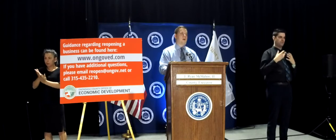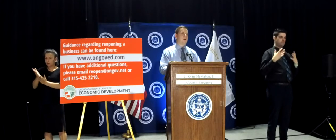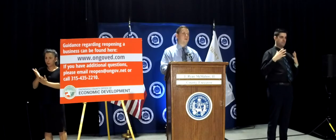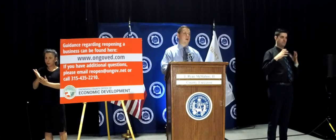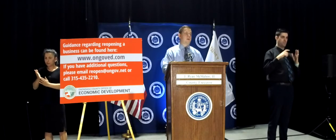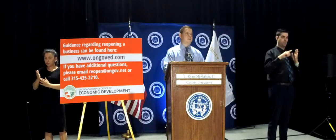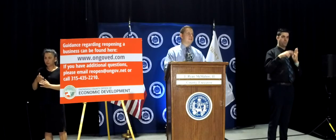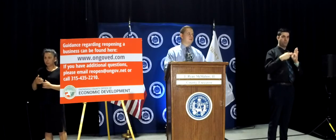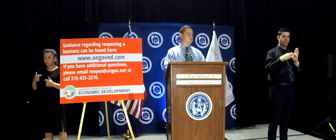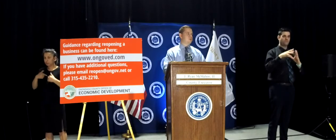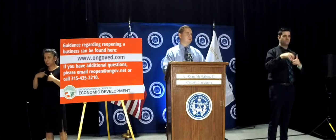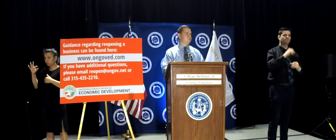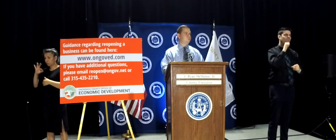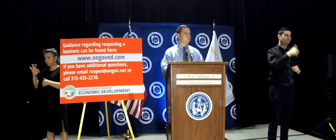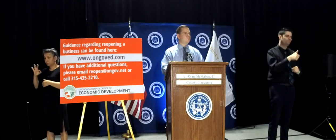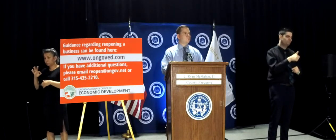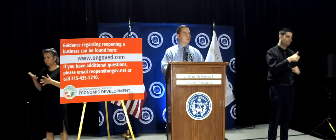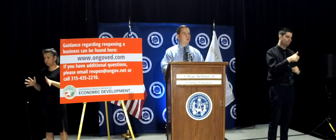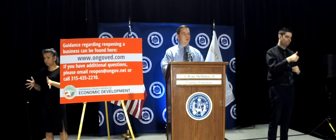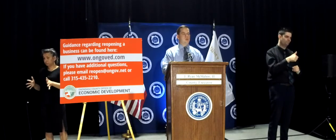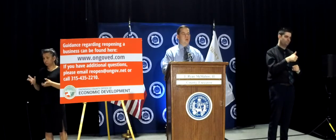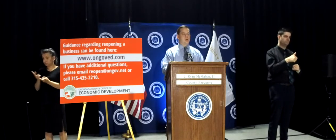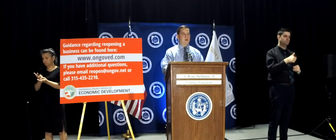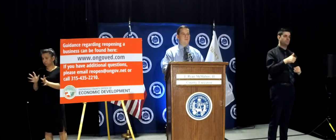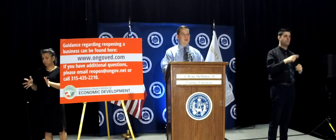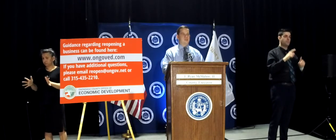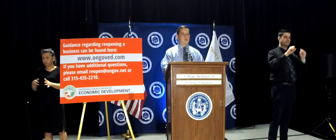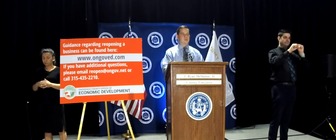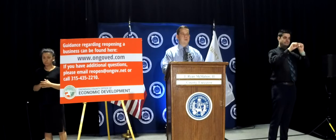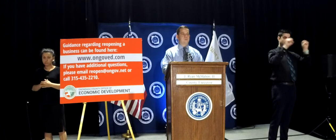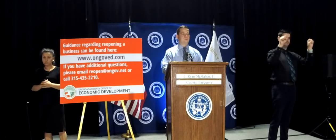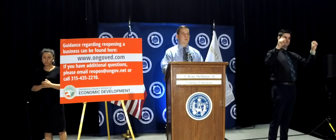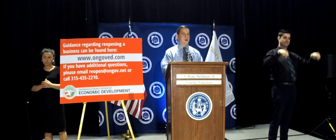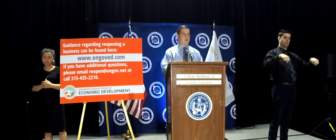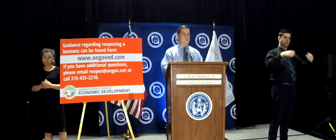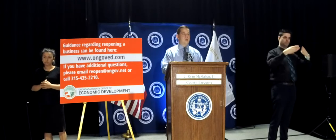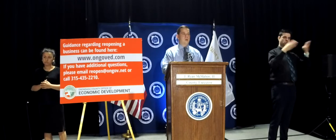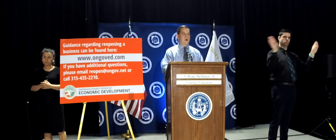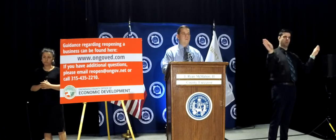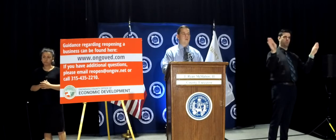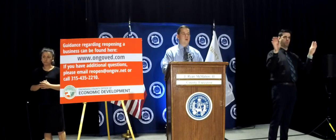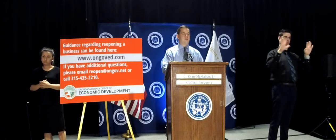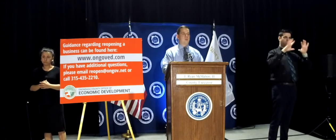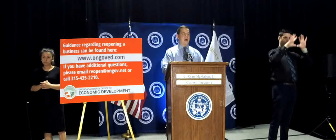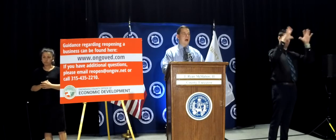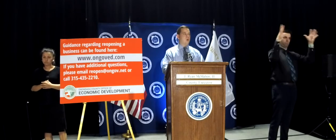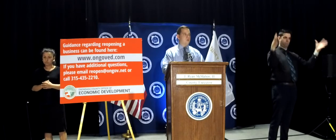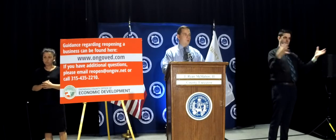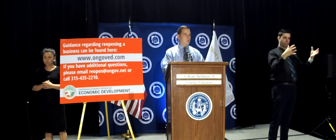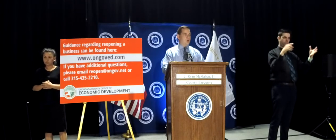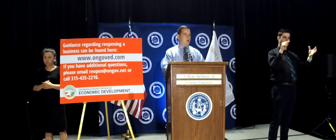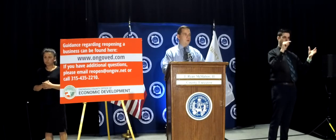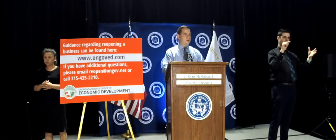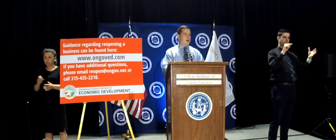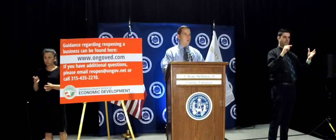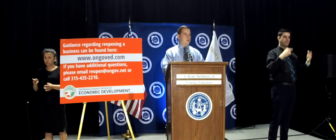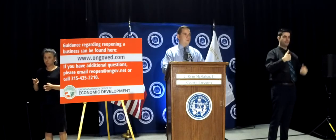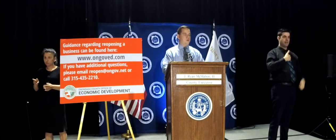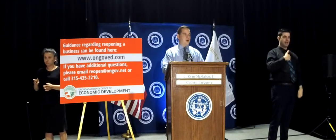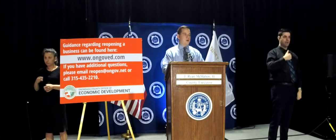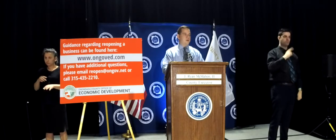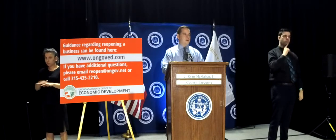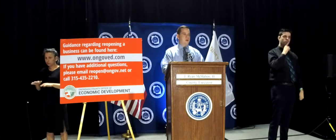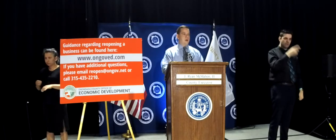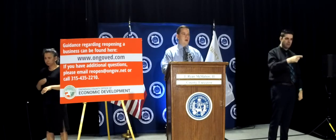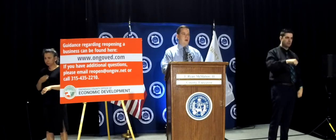we talk about systems and you talk about investments, I'm very proud of the work that we